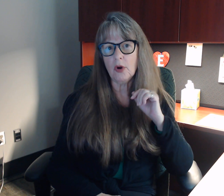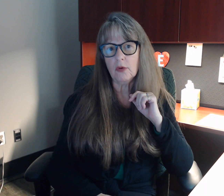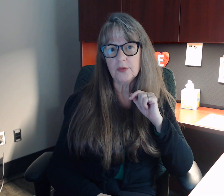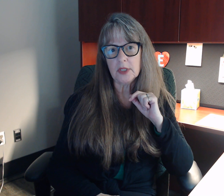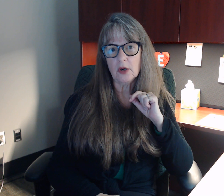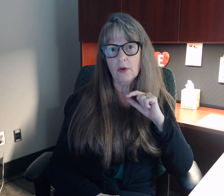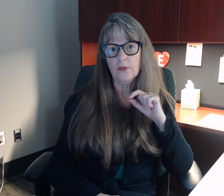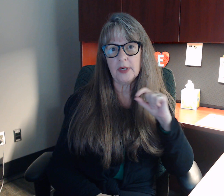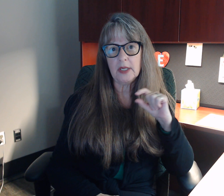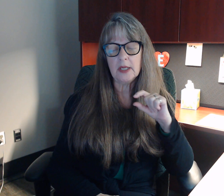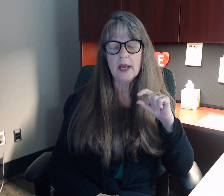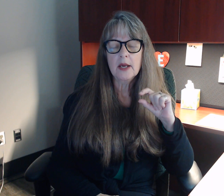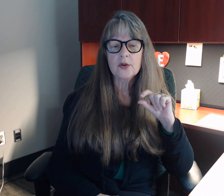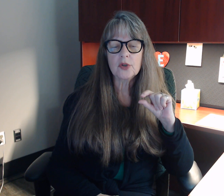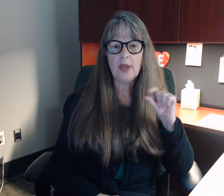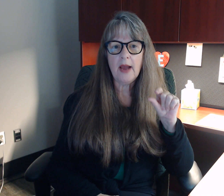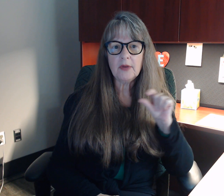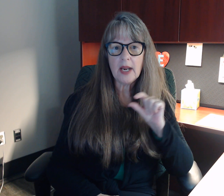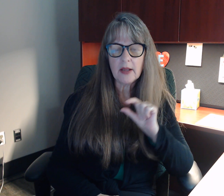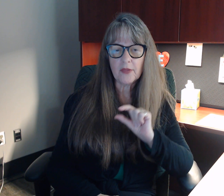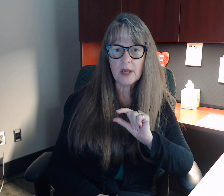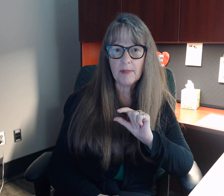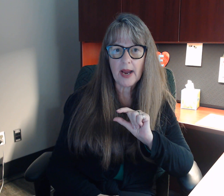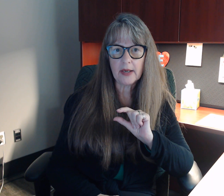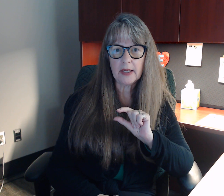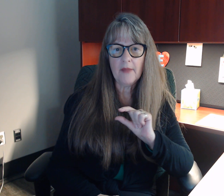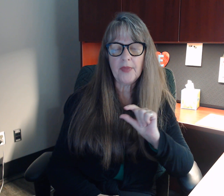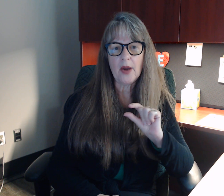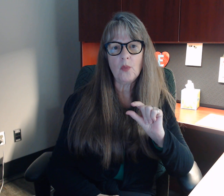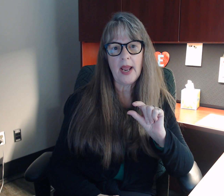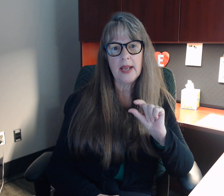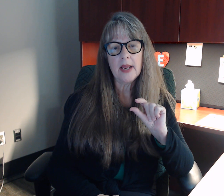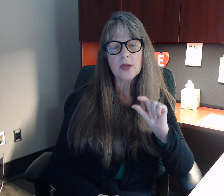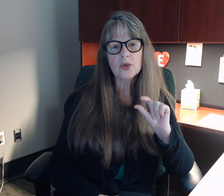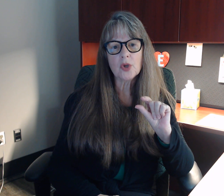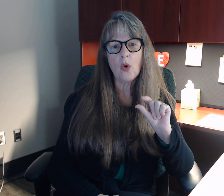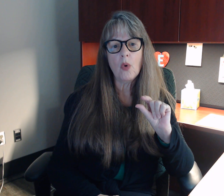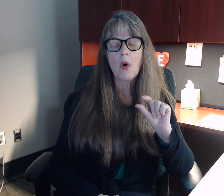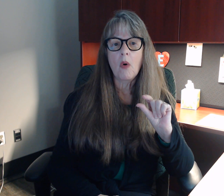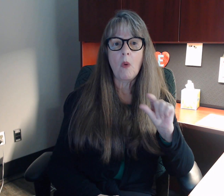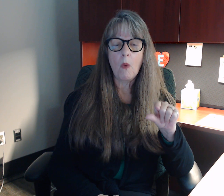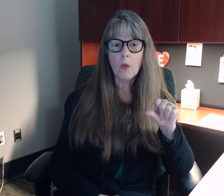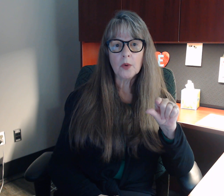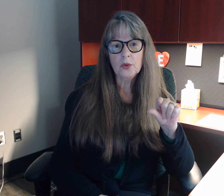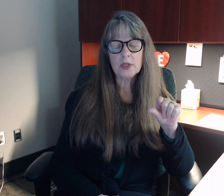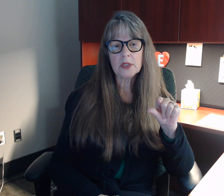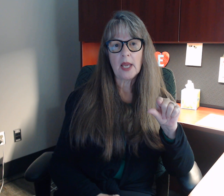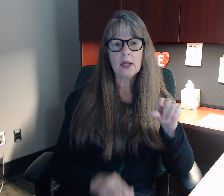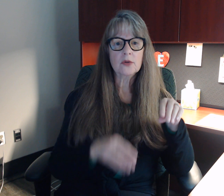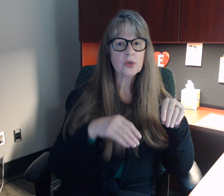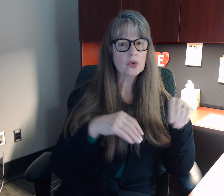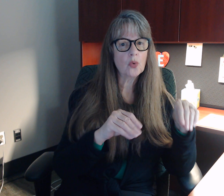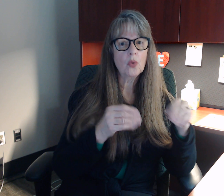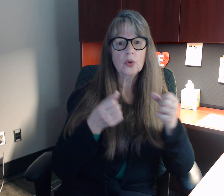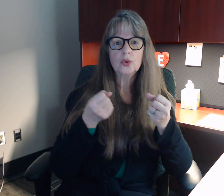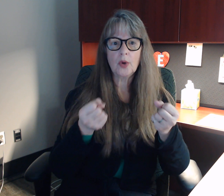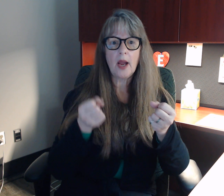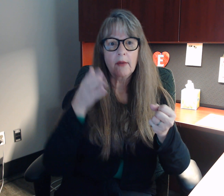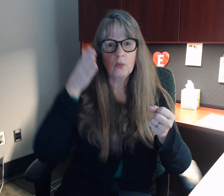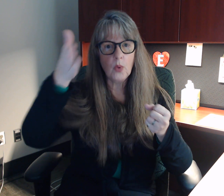drove, D-R-O-V-E. So you have to kind of think about it in that way. So, or you could say store, drive,